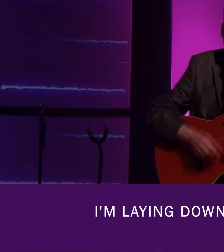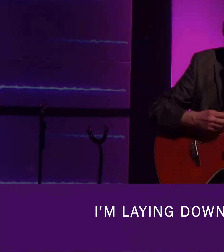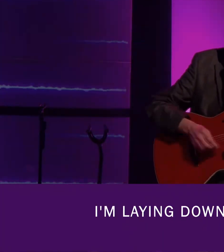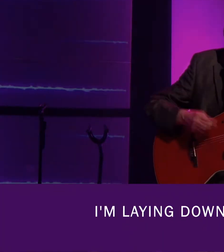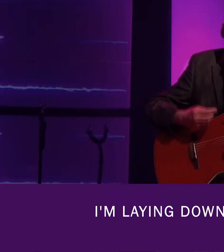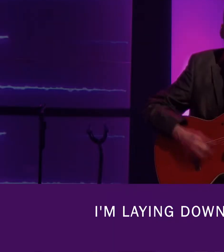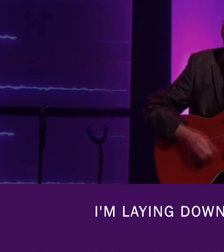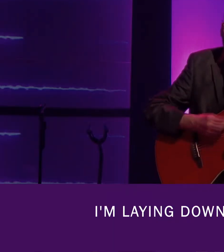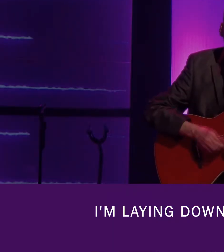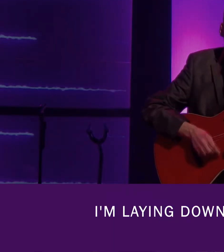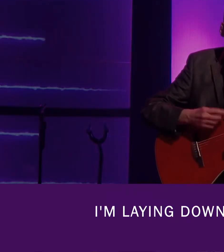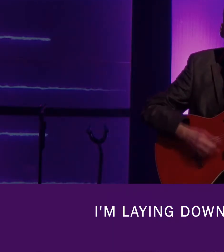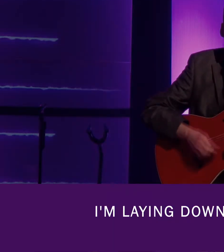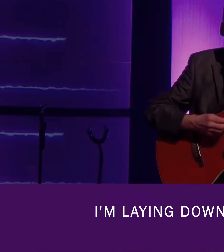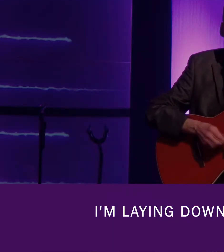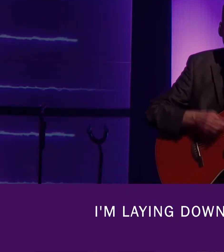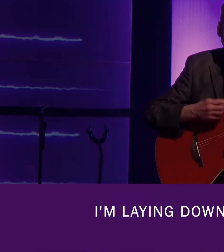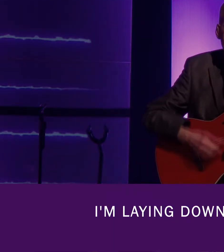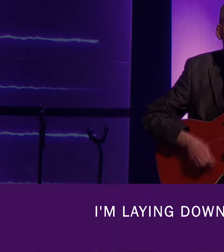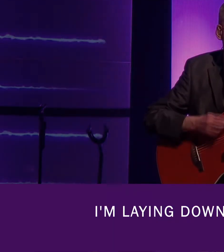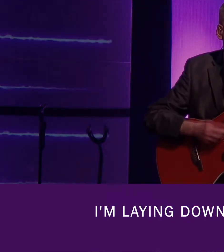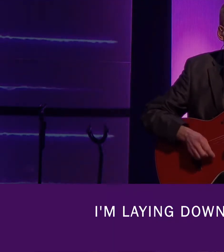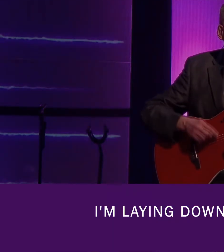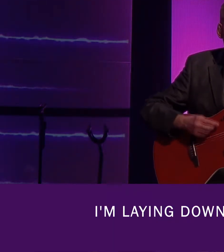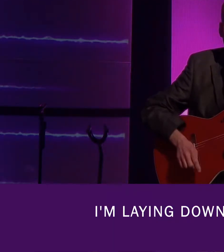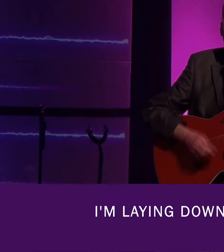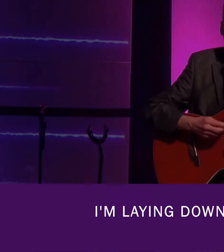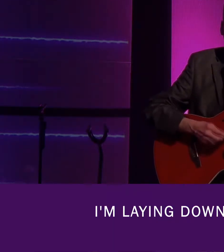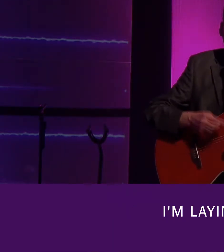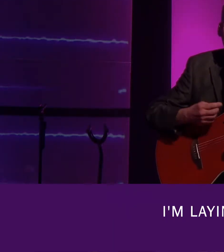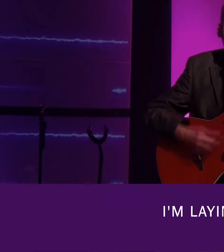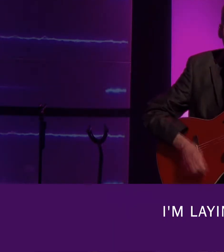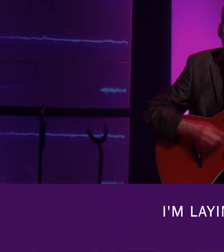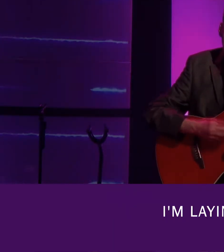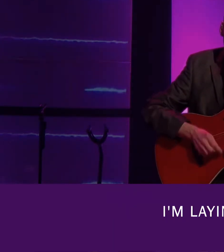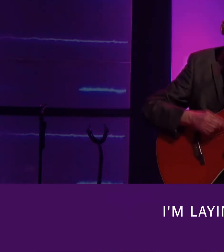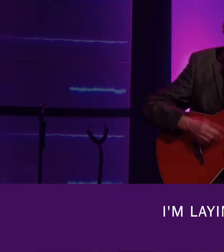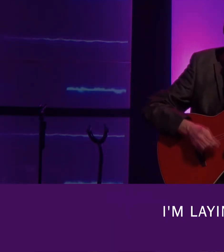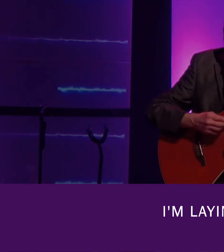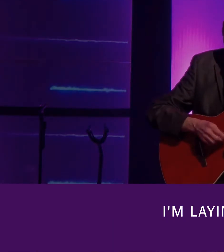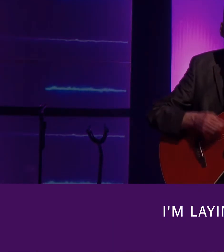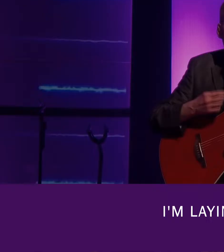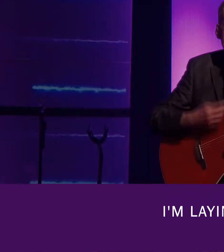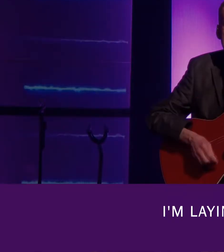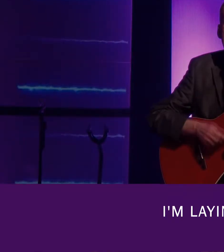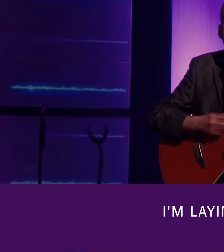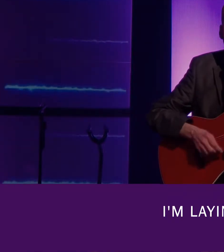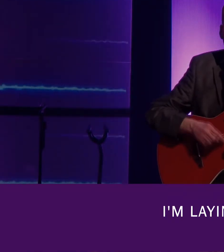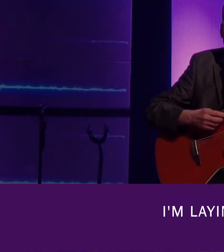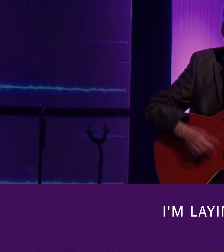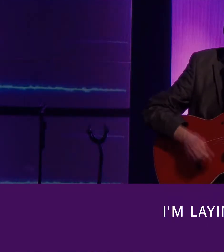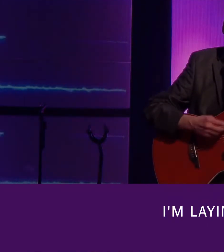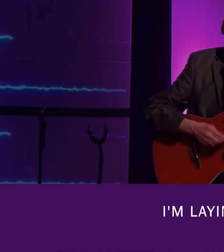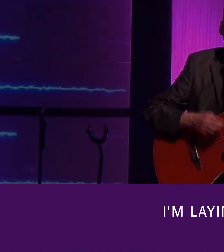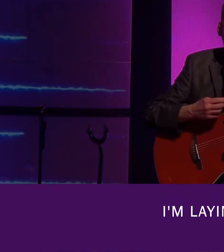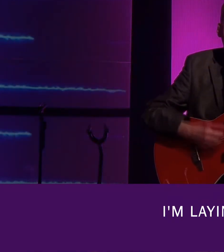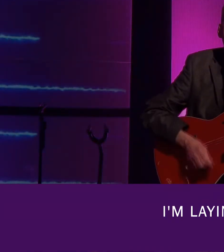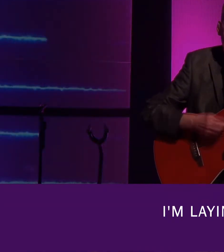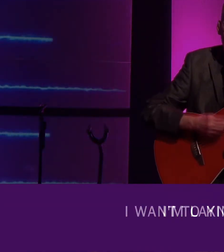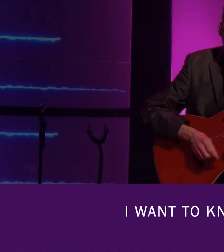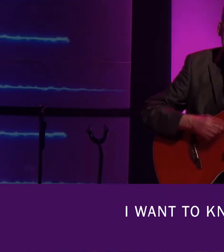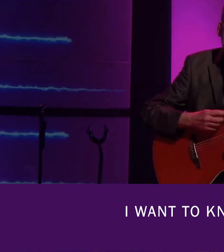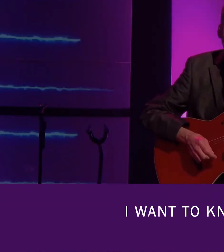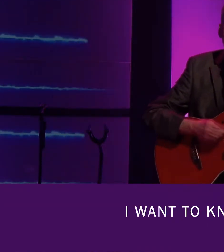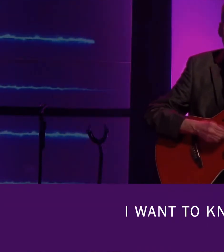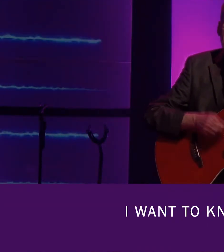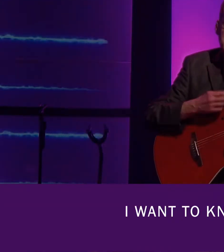down all my religion. I'm laying down.